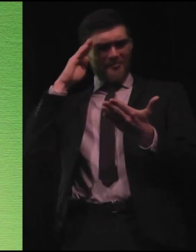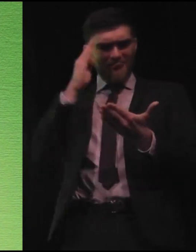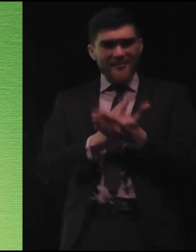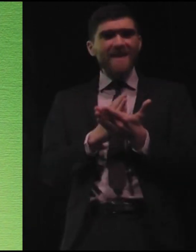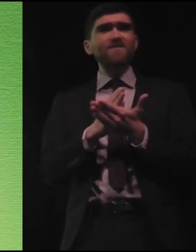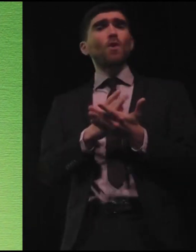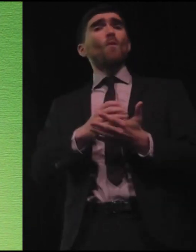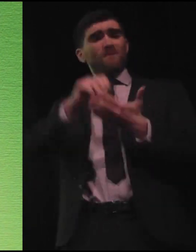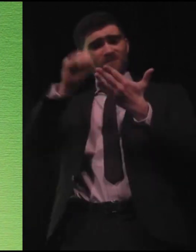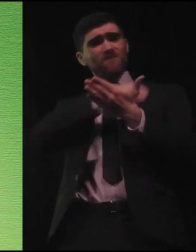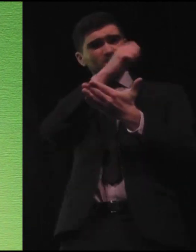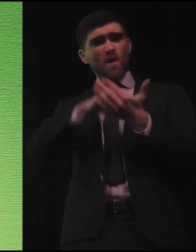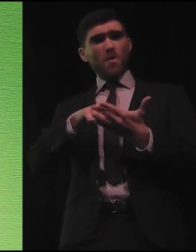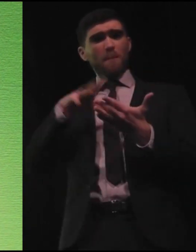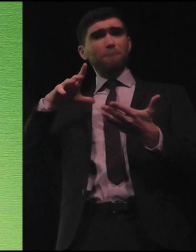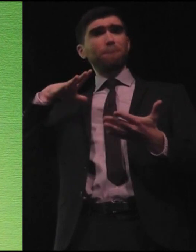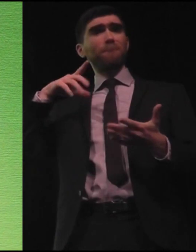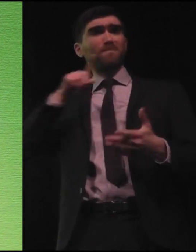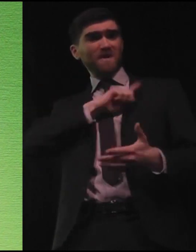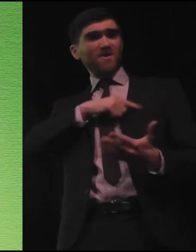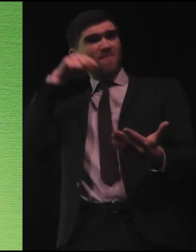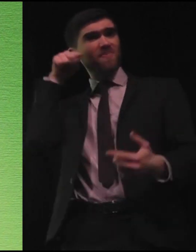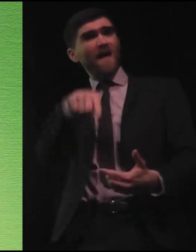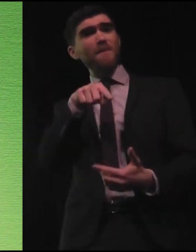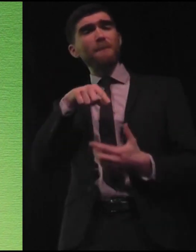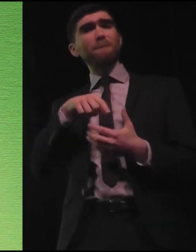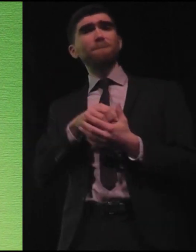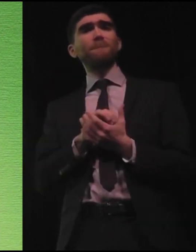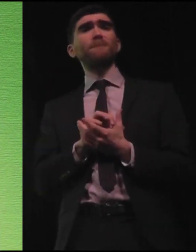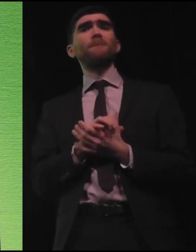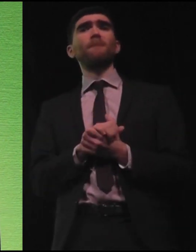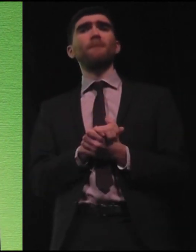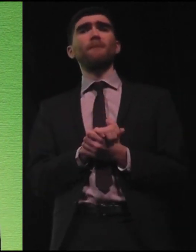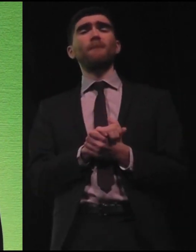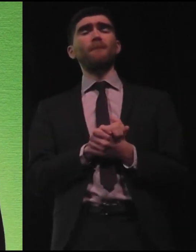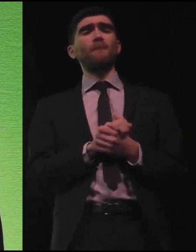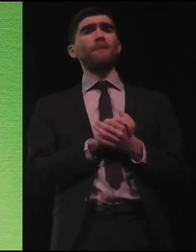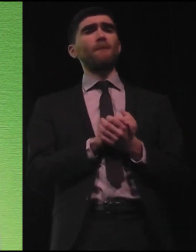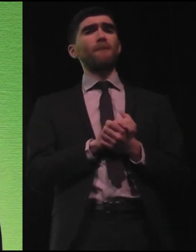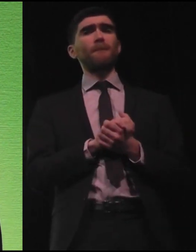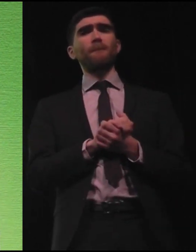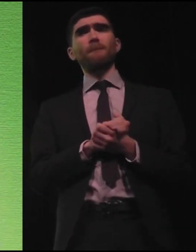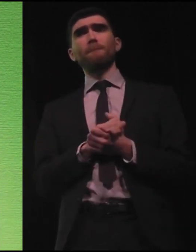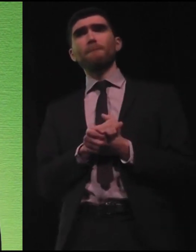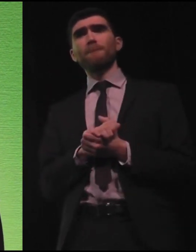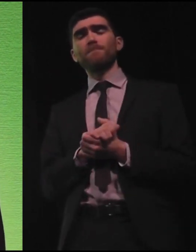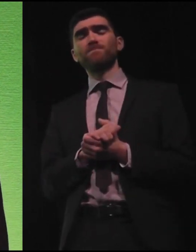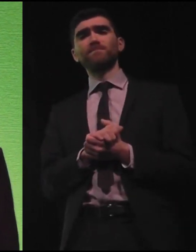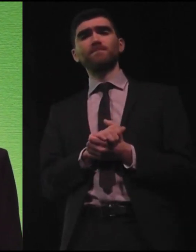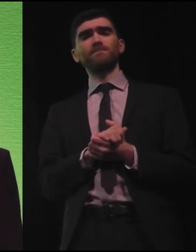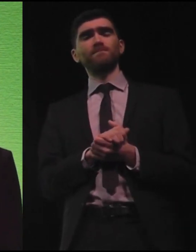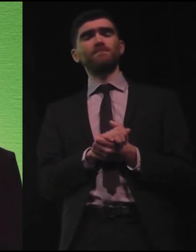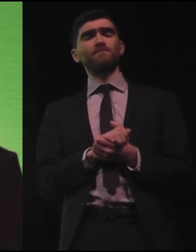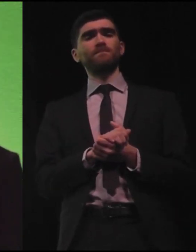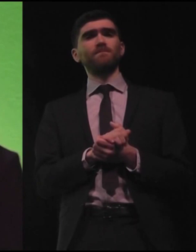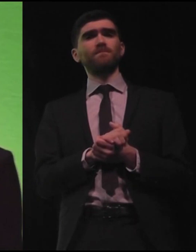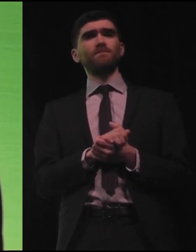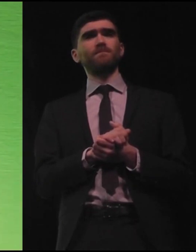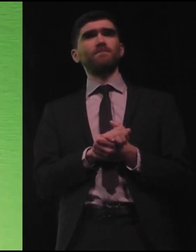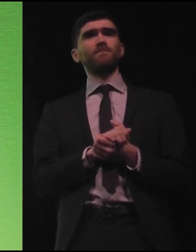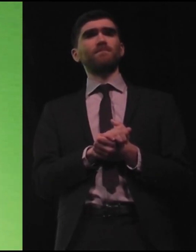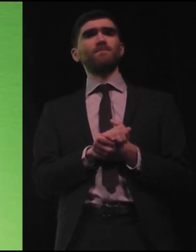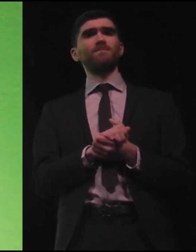Let it be that at this election we will not stand by while our supporters are told simply to vote for the least bad